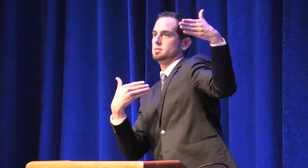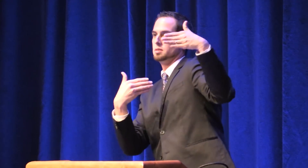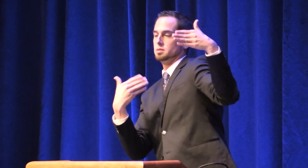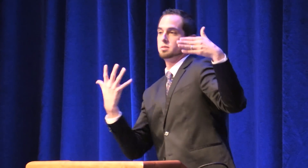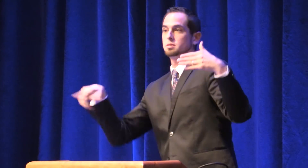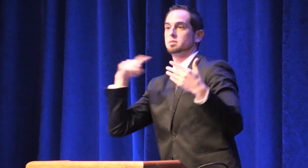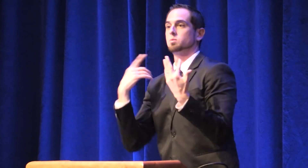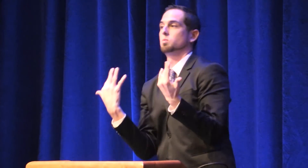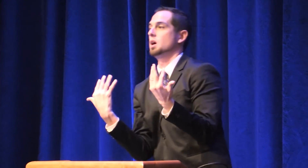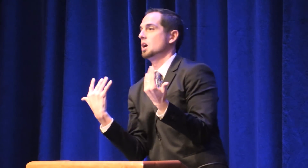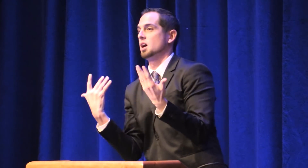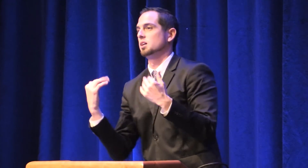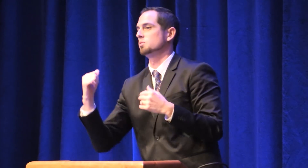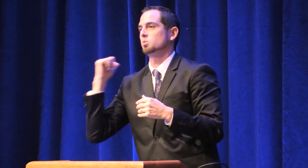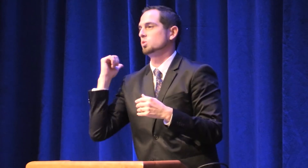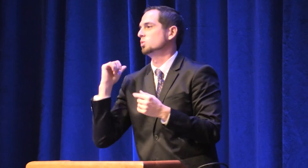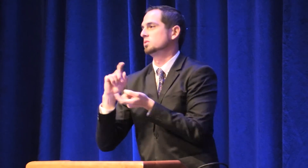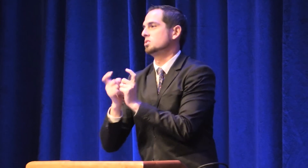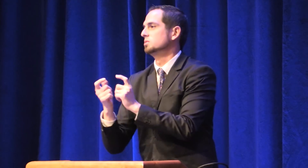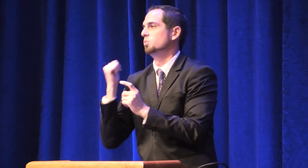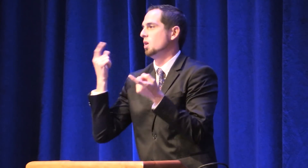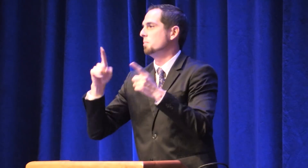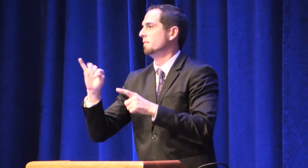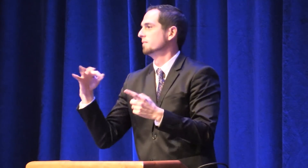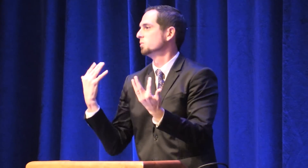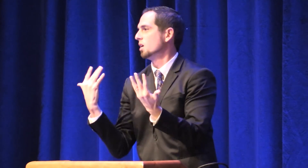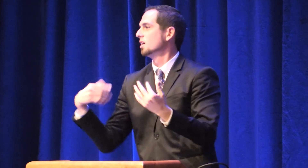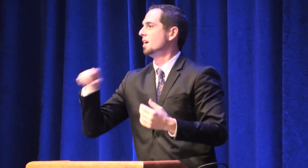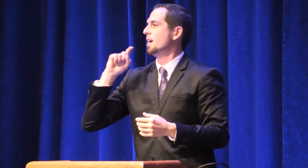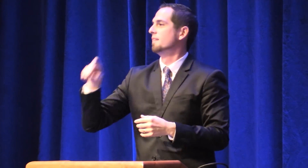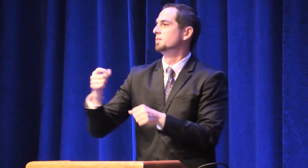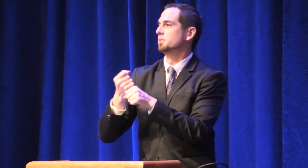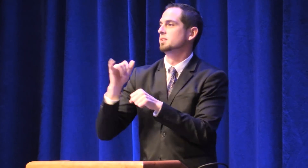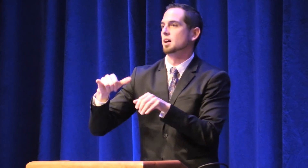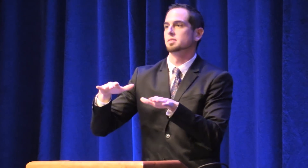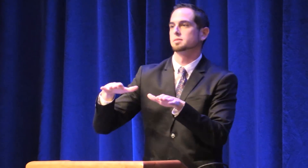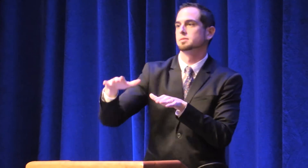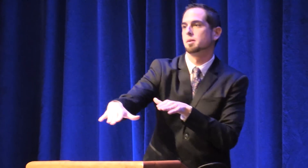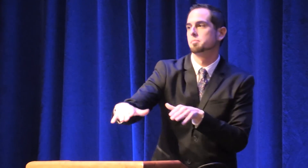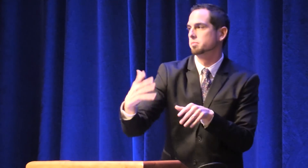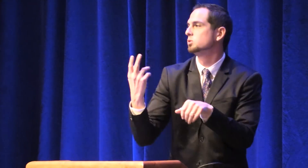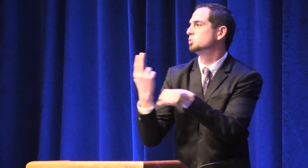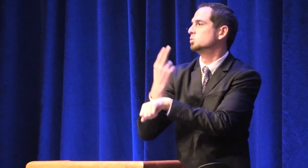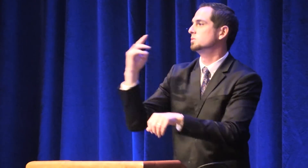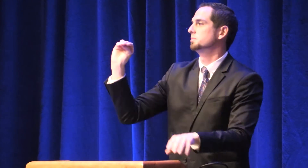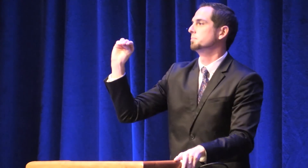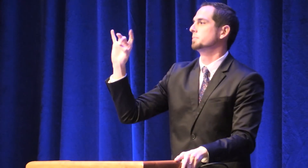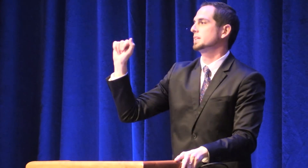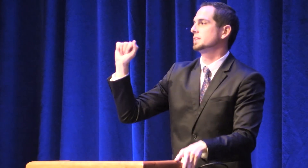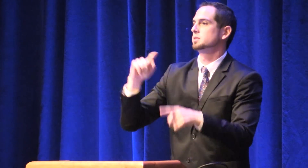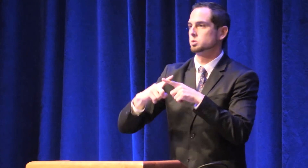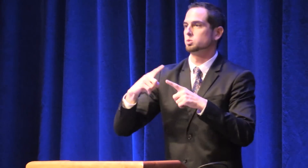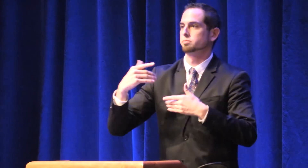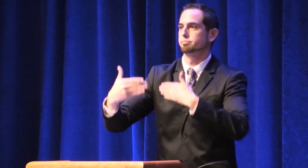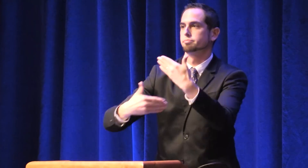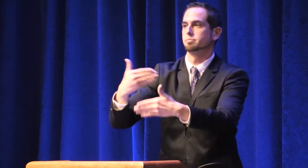to do to meet us? And we can't rest on our laurels. We have to step